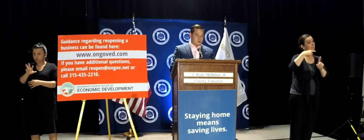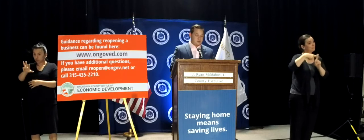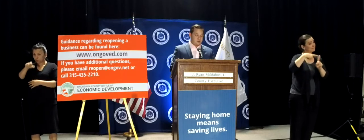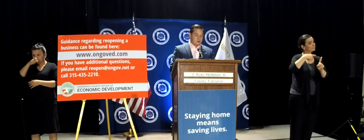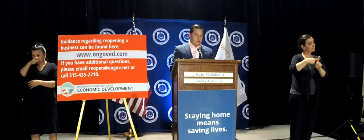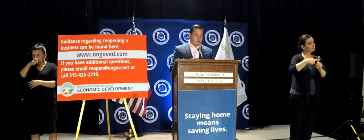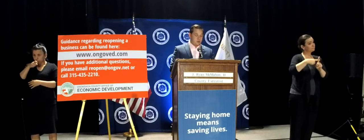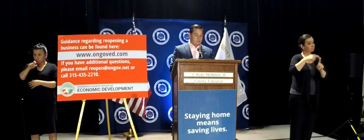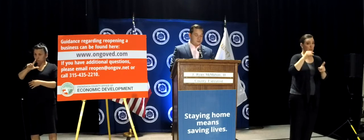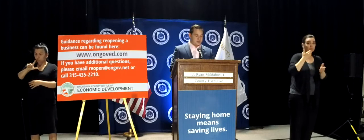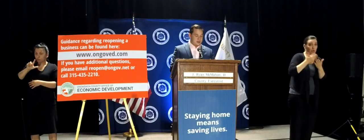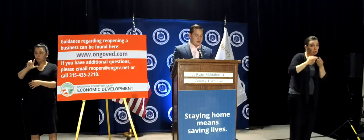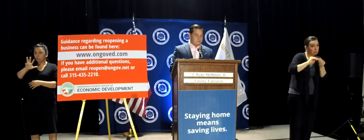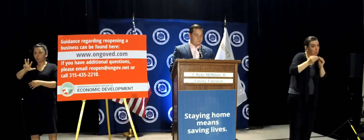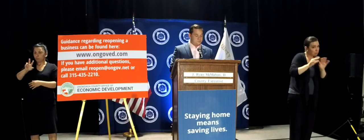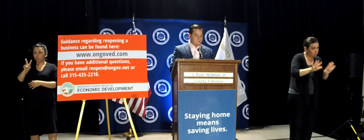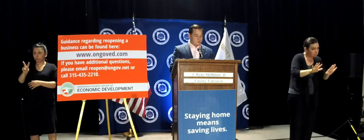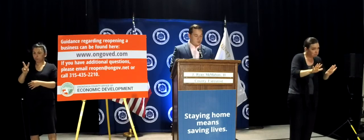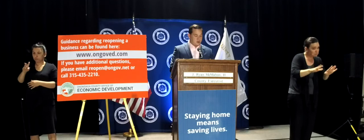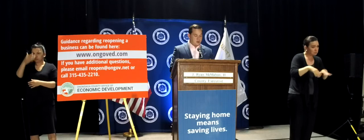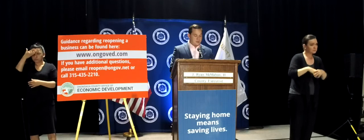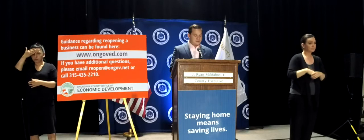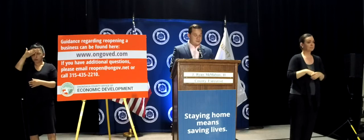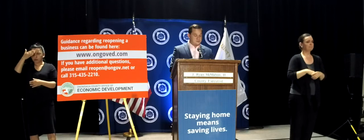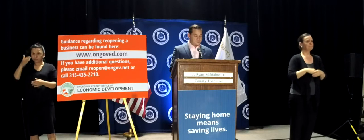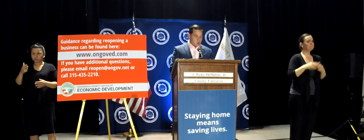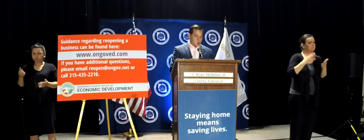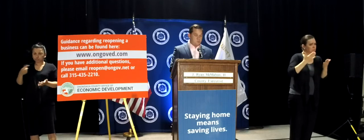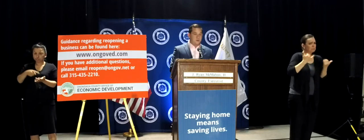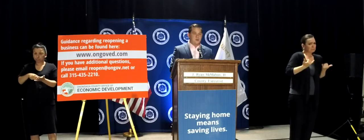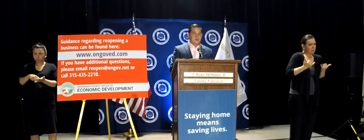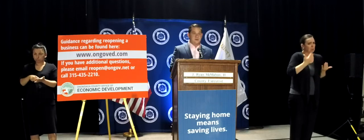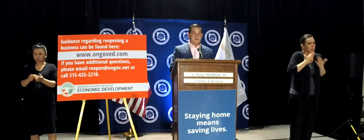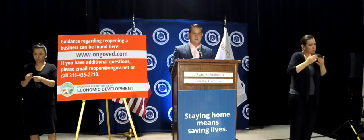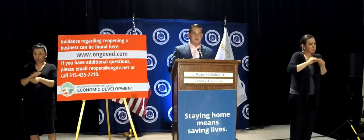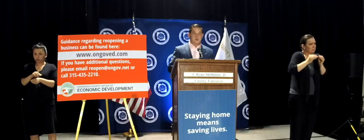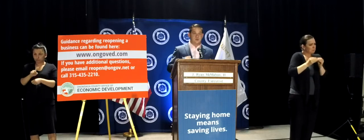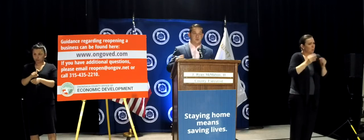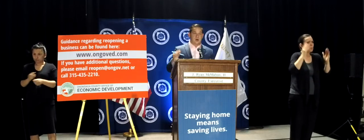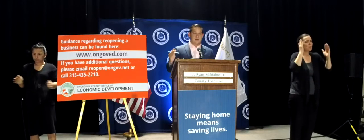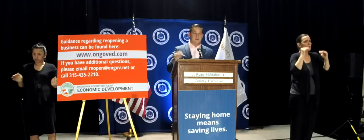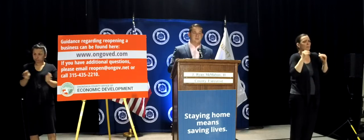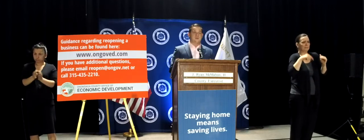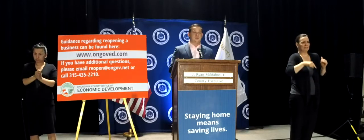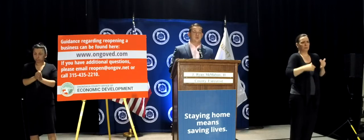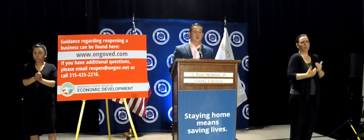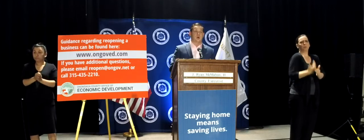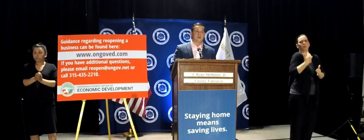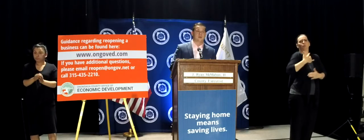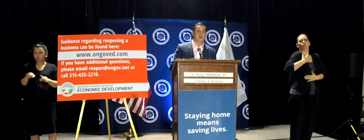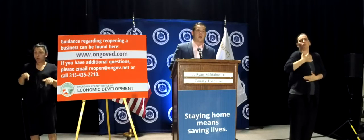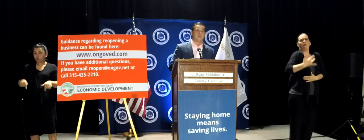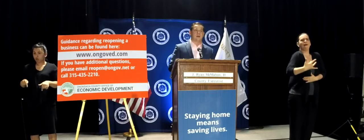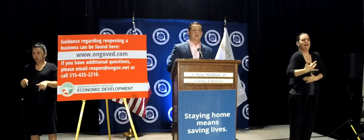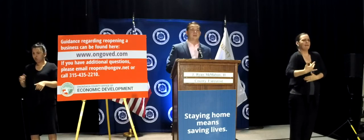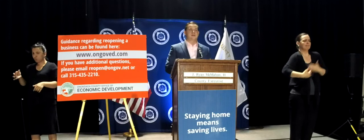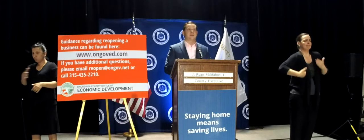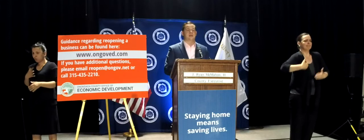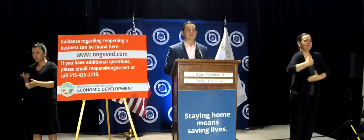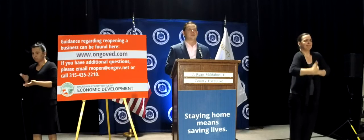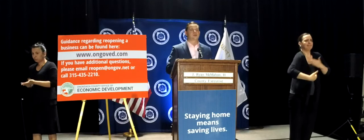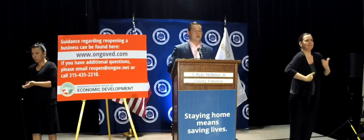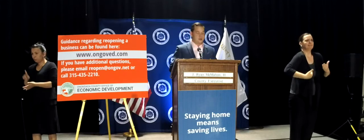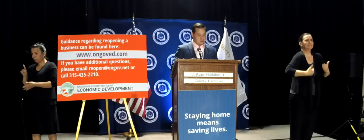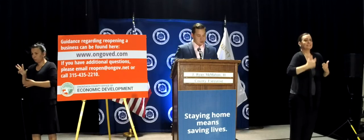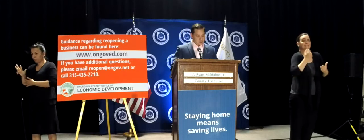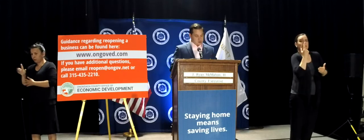yesterday, another good number today. Let's hope this is a new trend. It's still too early to talk about this like